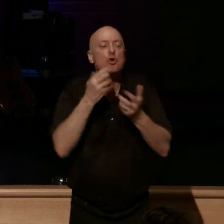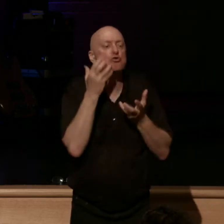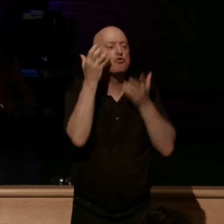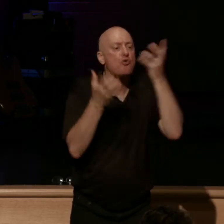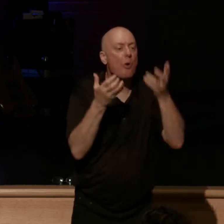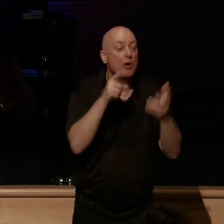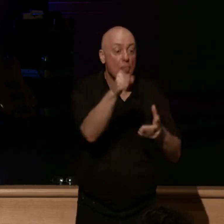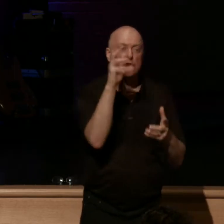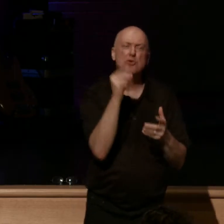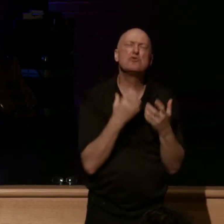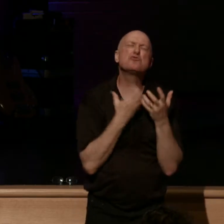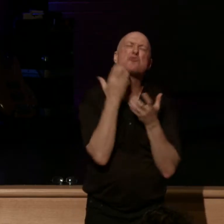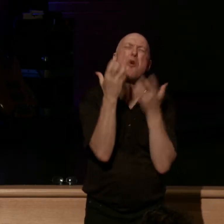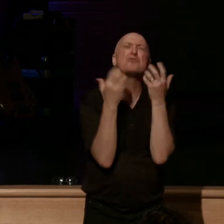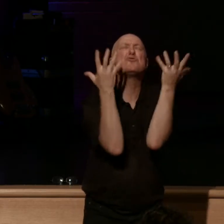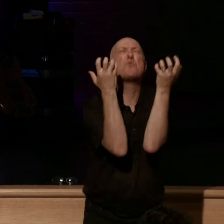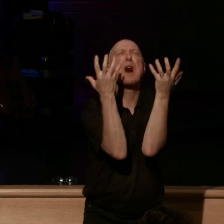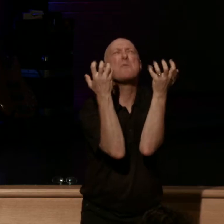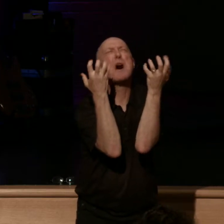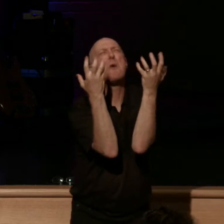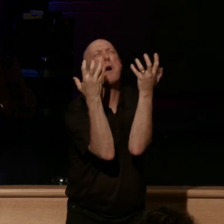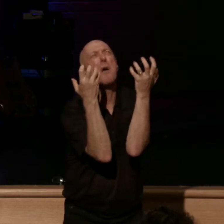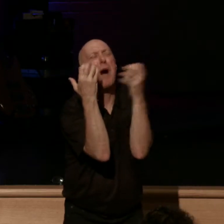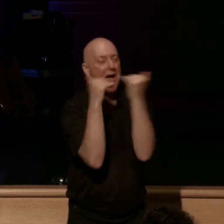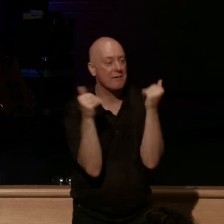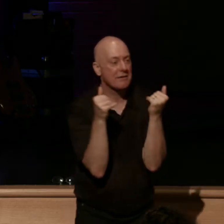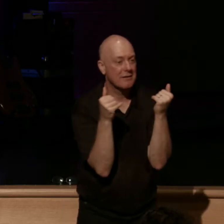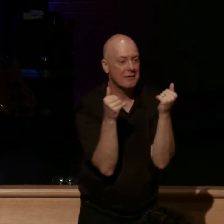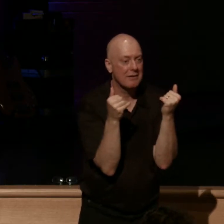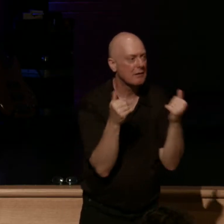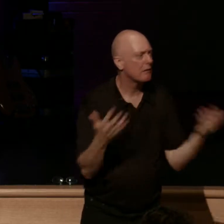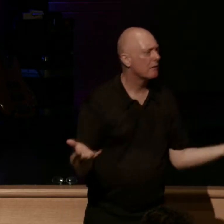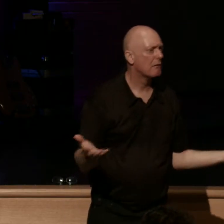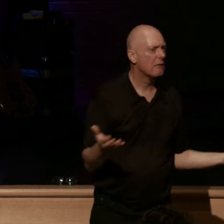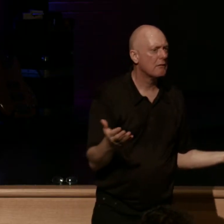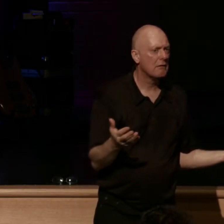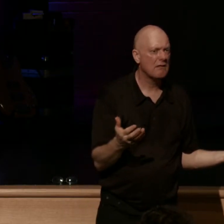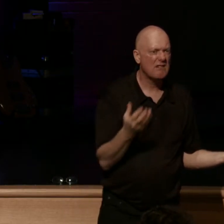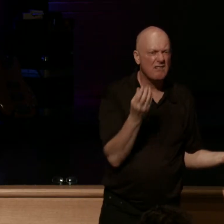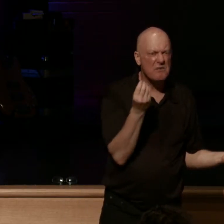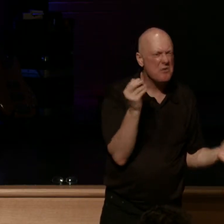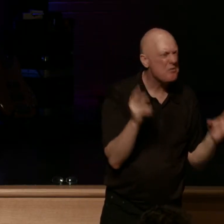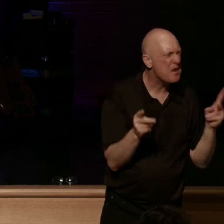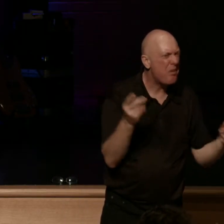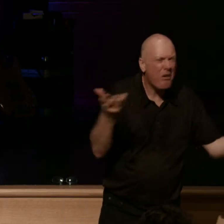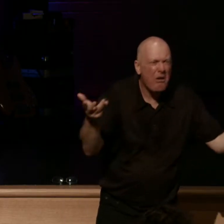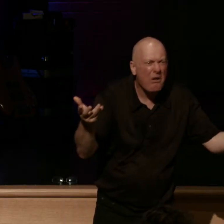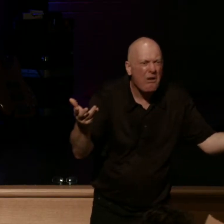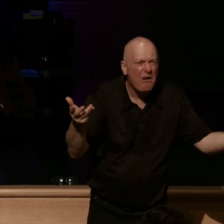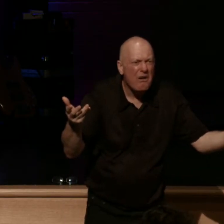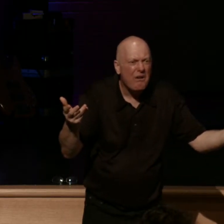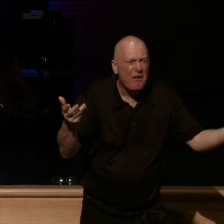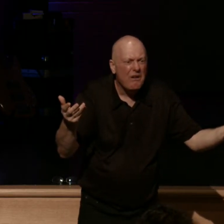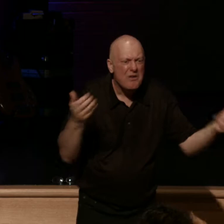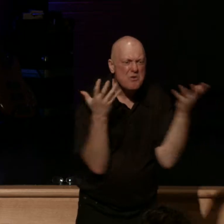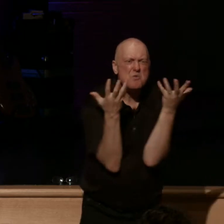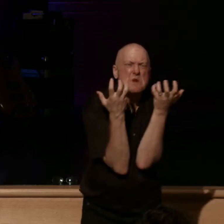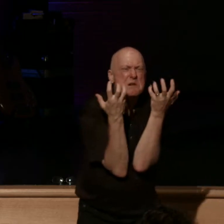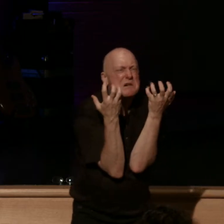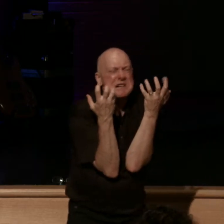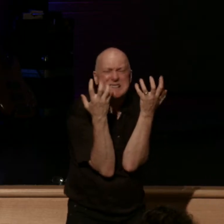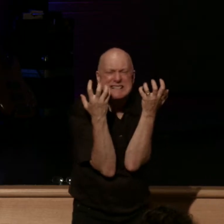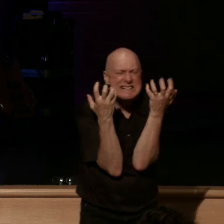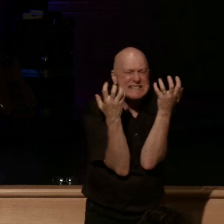groan for glory? Anyone? Wow, that's not nearly enough. Really? The rest of you have never learned to groan for glory? I